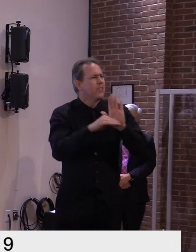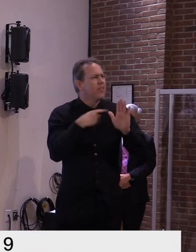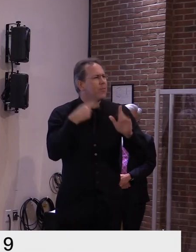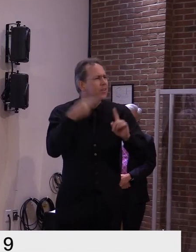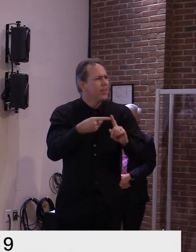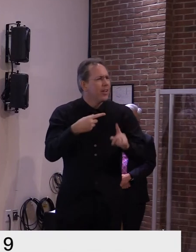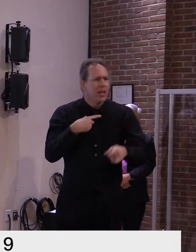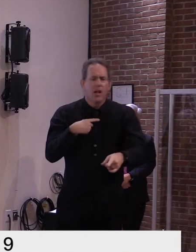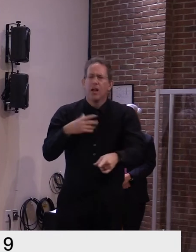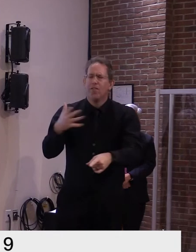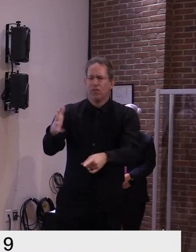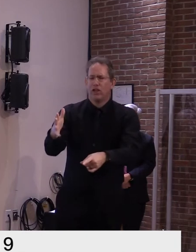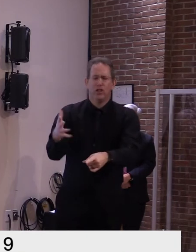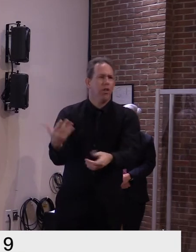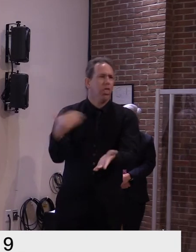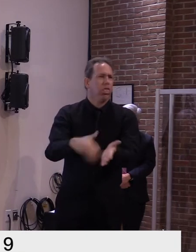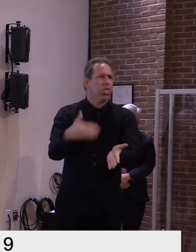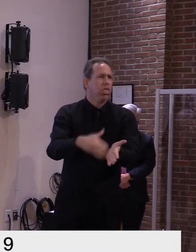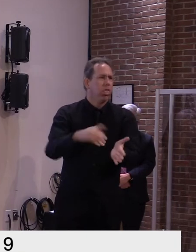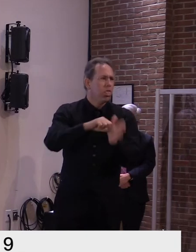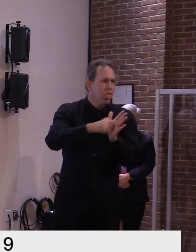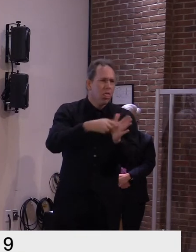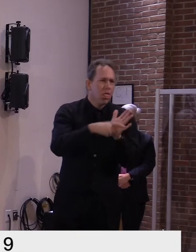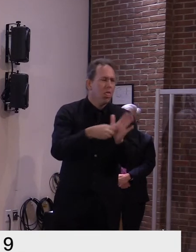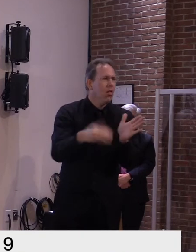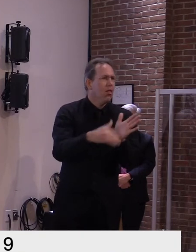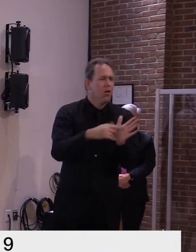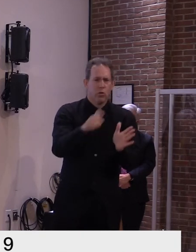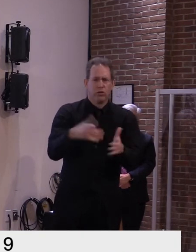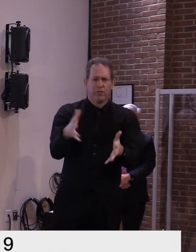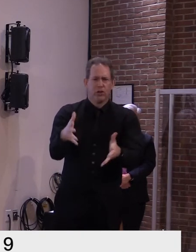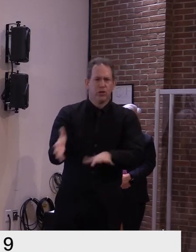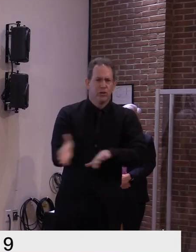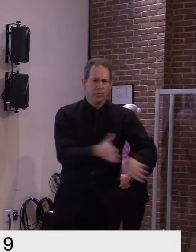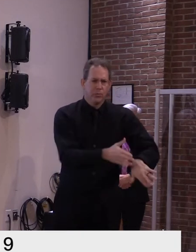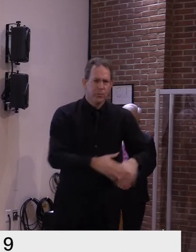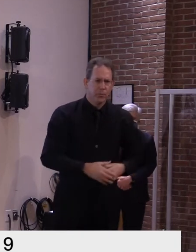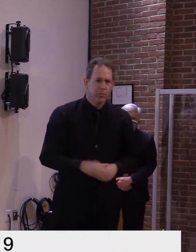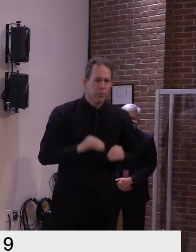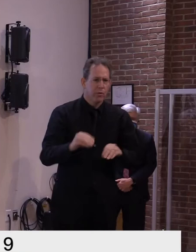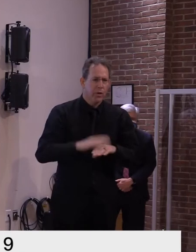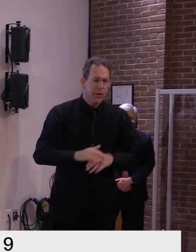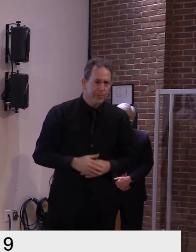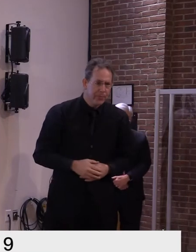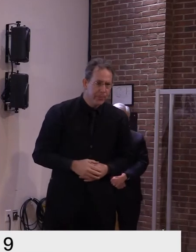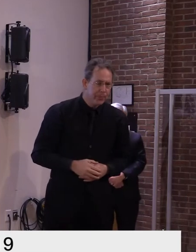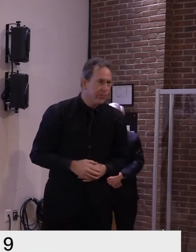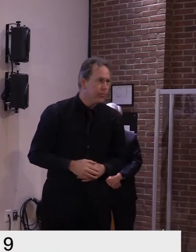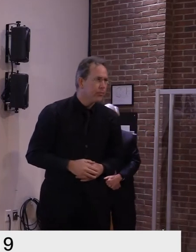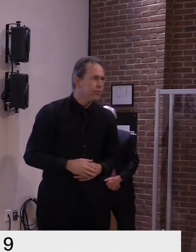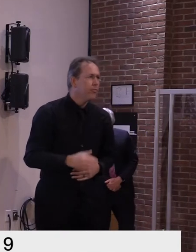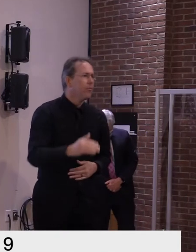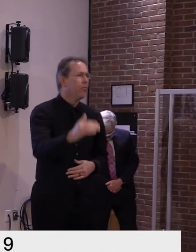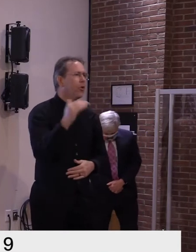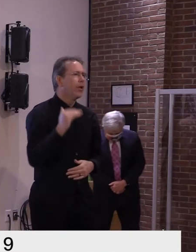you have another one? Thank you. Andrea, 7 days.